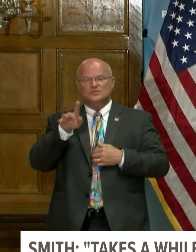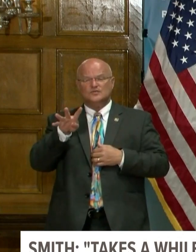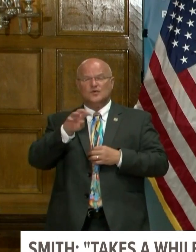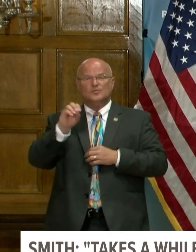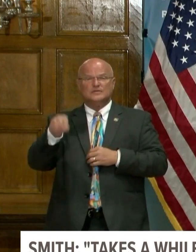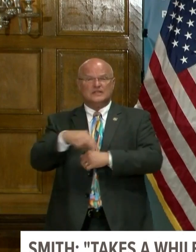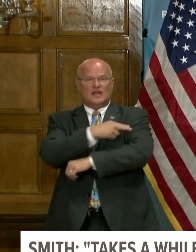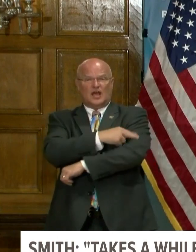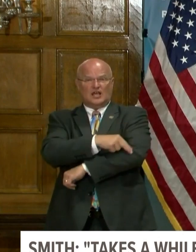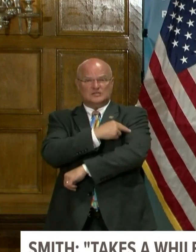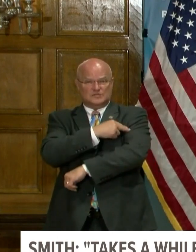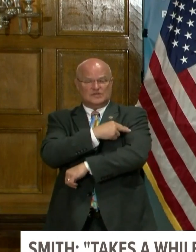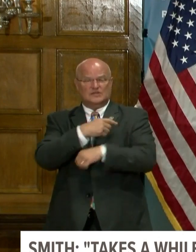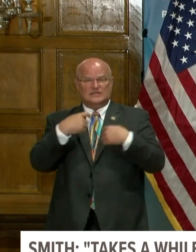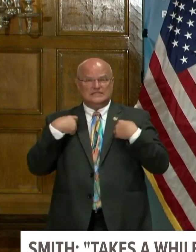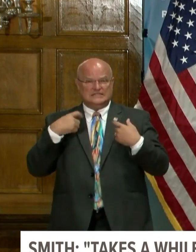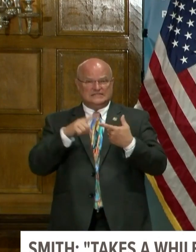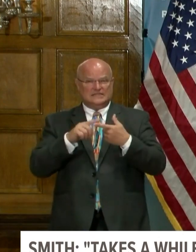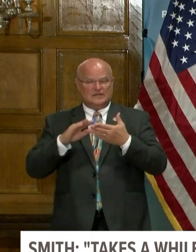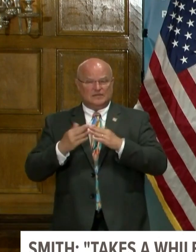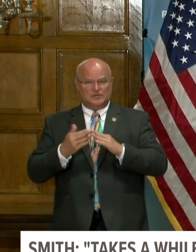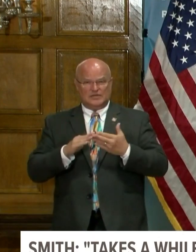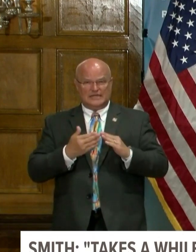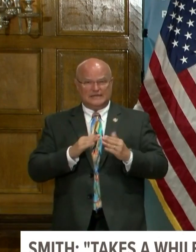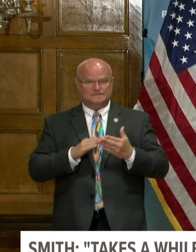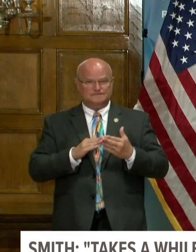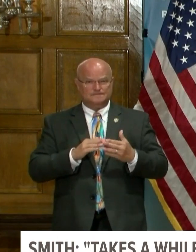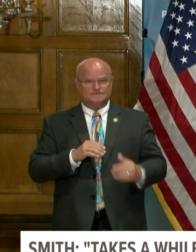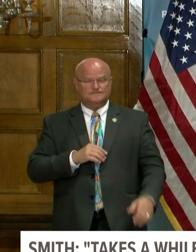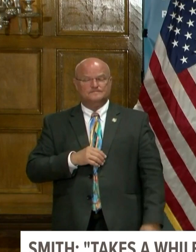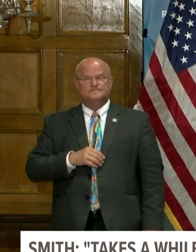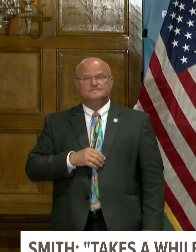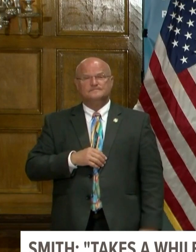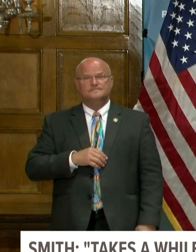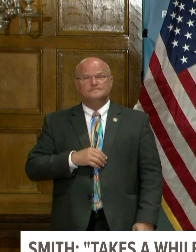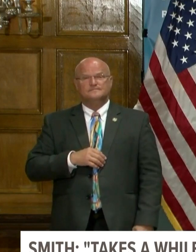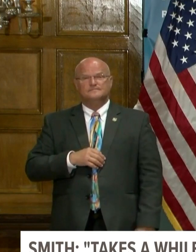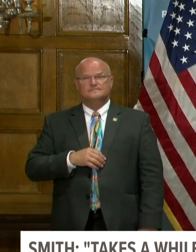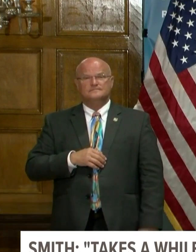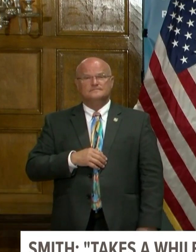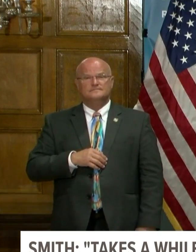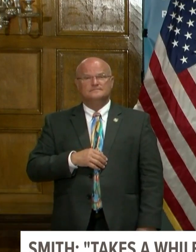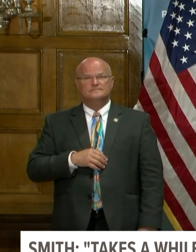24% of our hospitalized patients were from the Latino community.